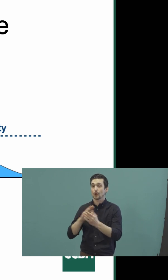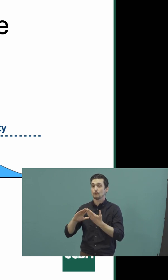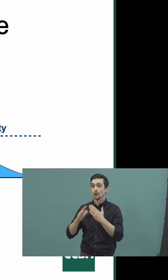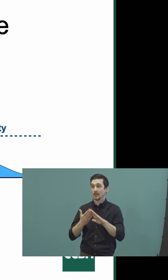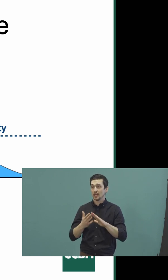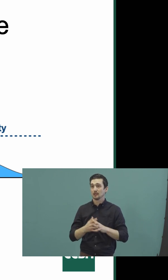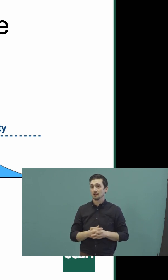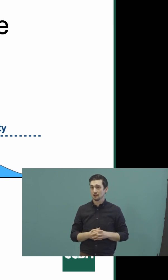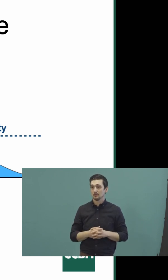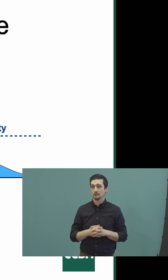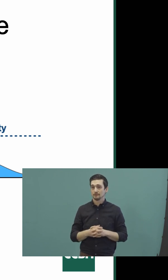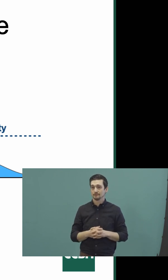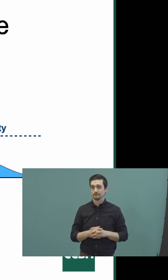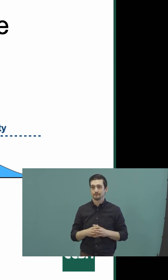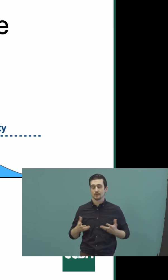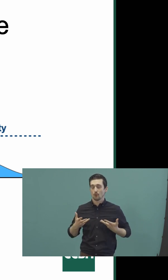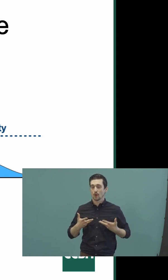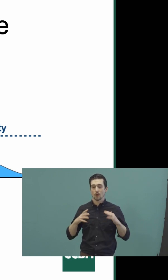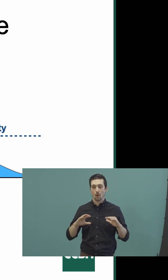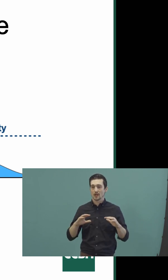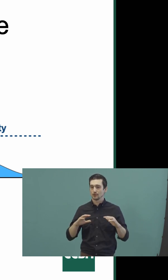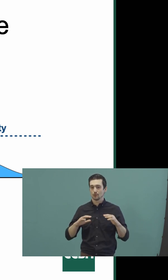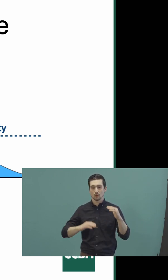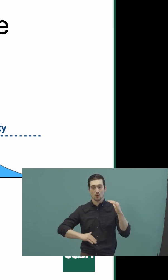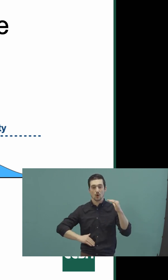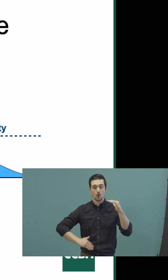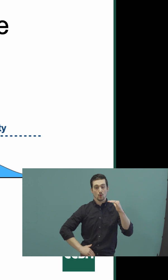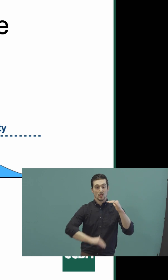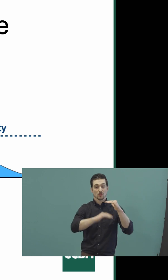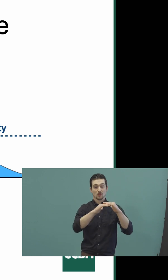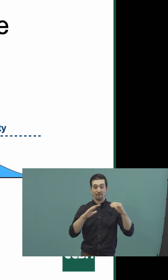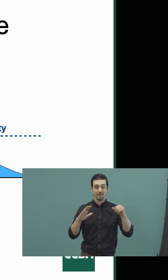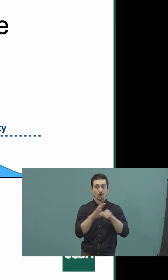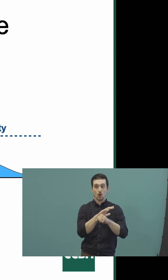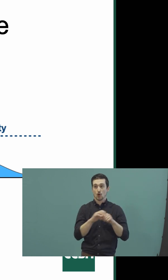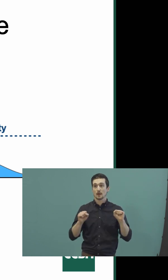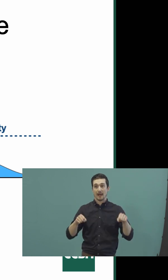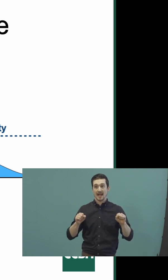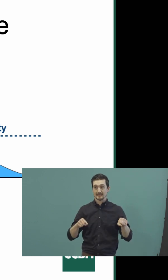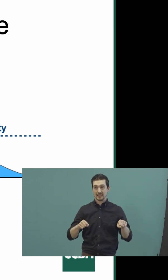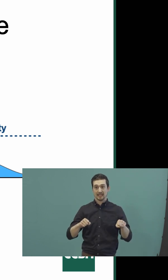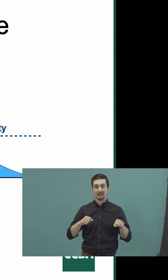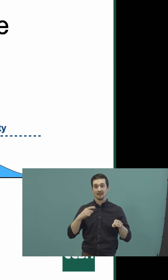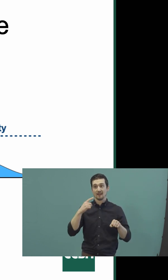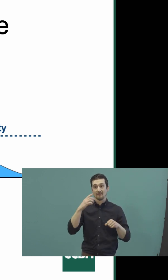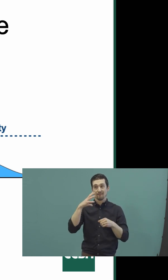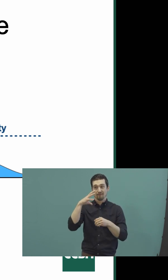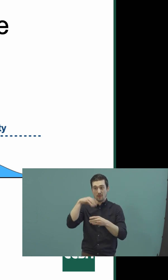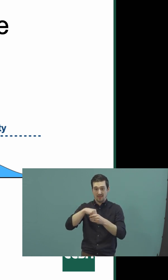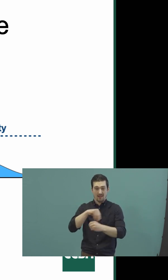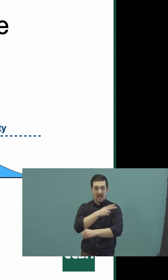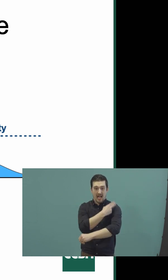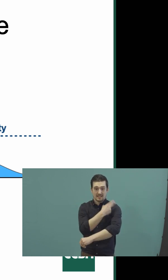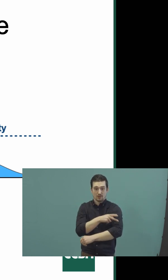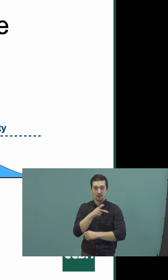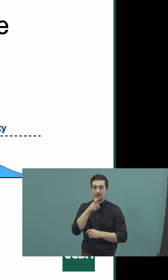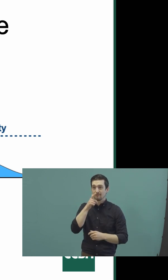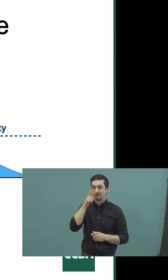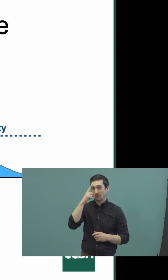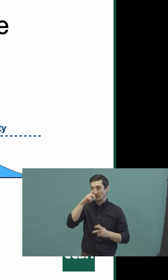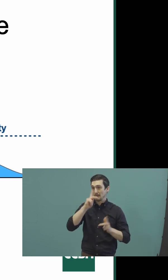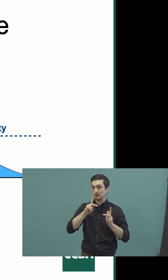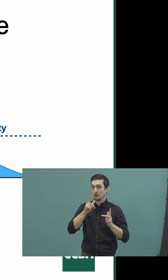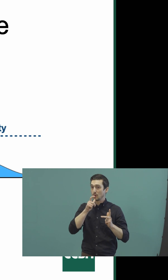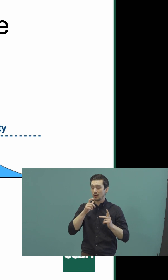way that we never reach the full capacity of our health system to care for those who are the sickest, who may need